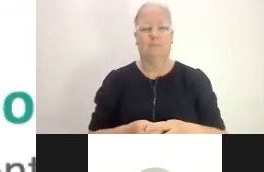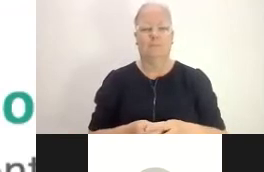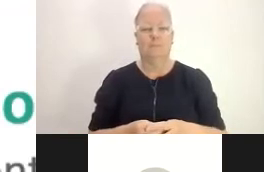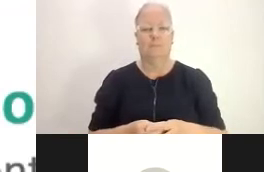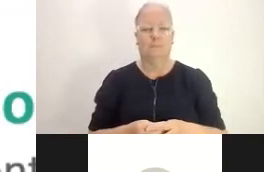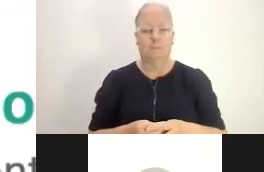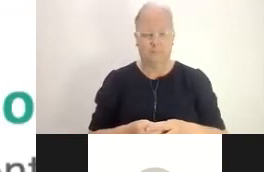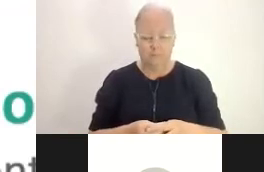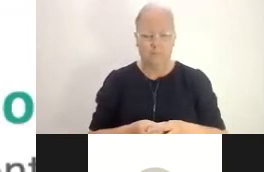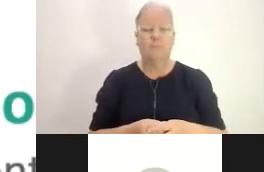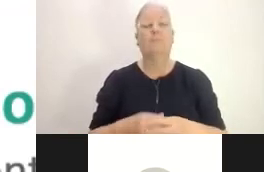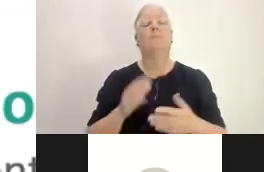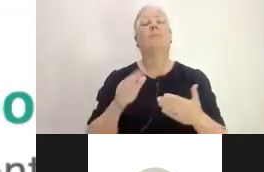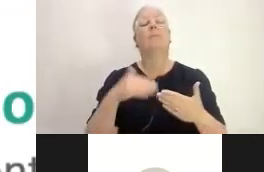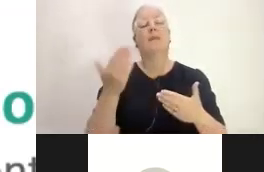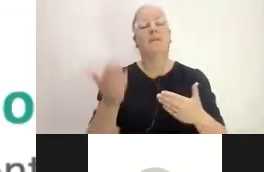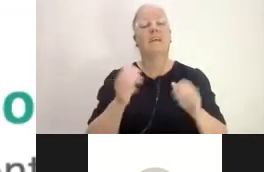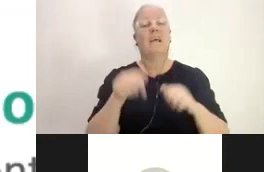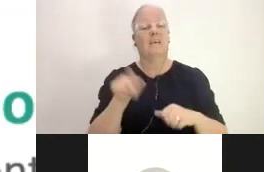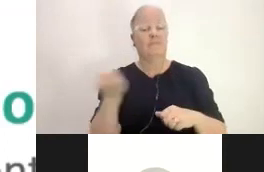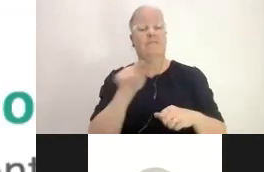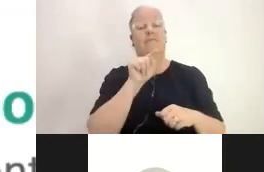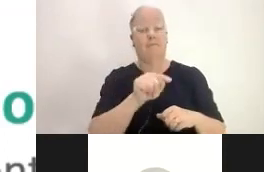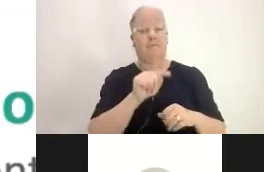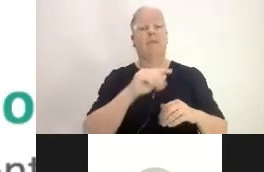And afterwards, you can click on it again to close it.